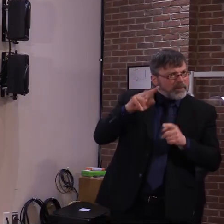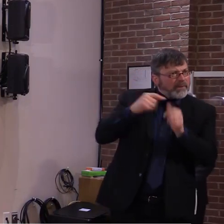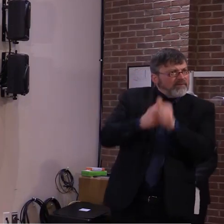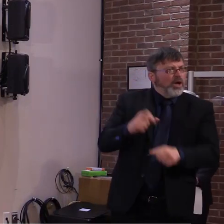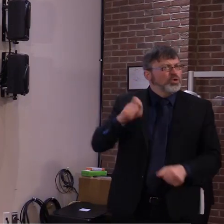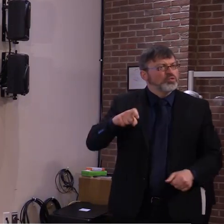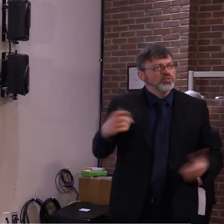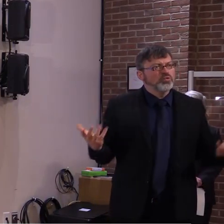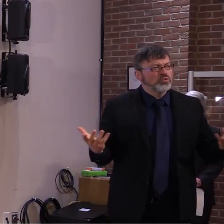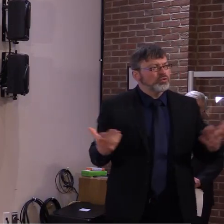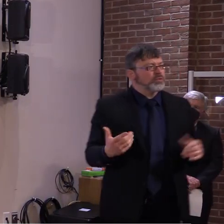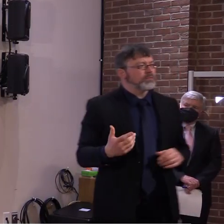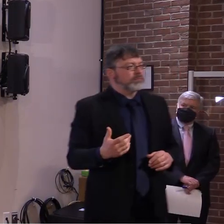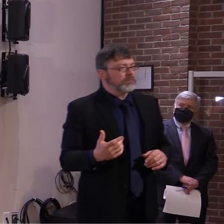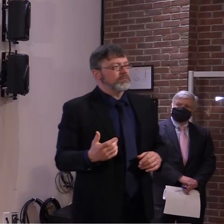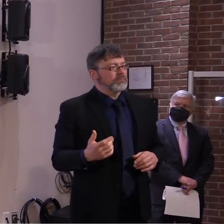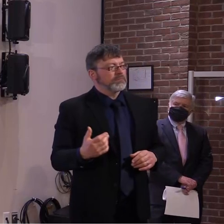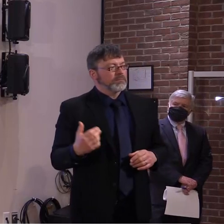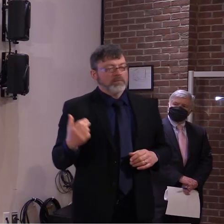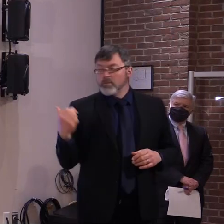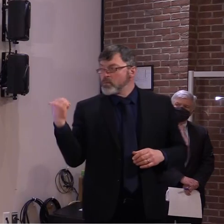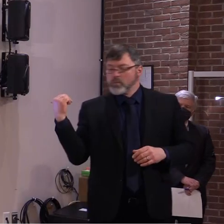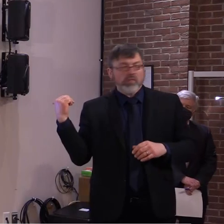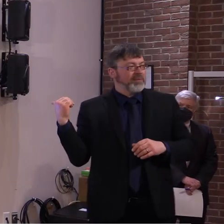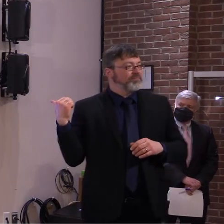not seeing